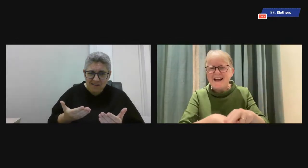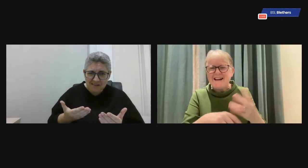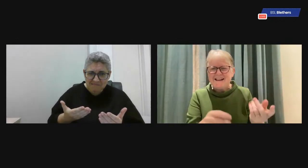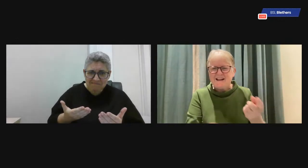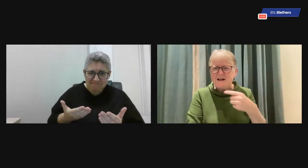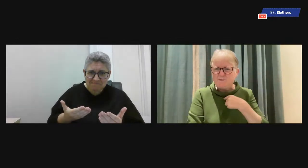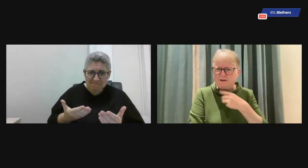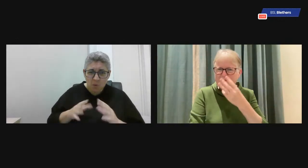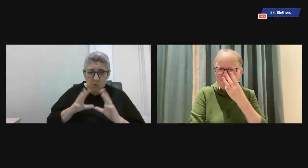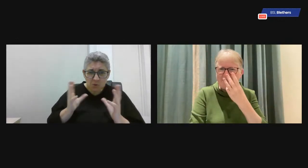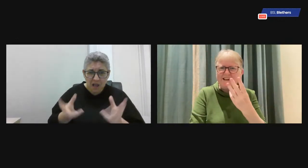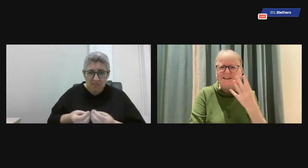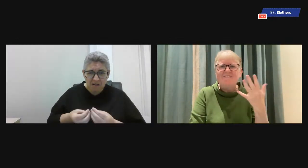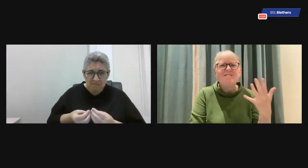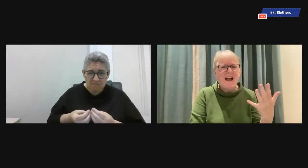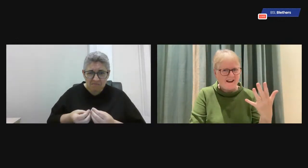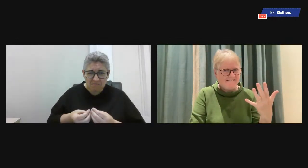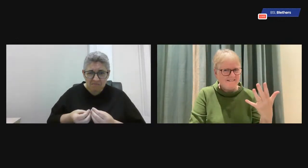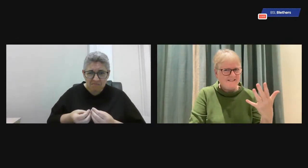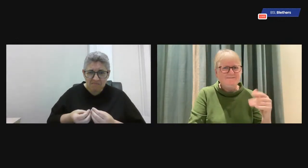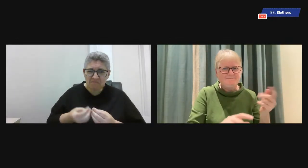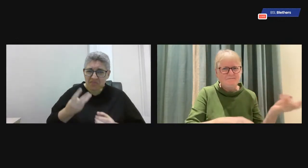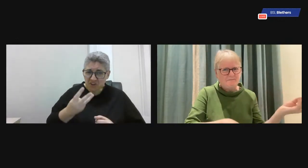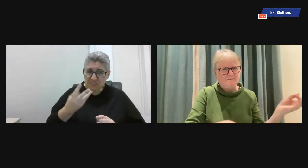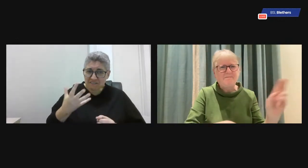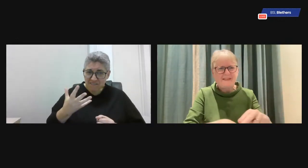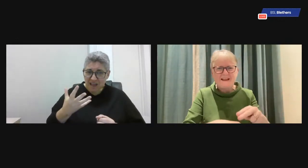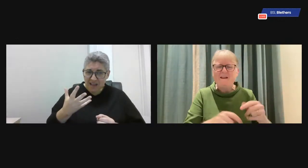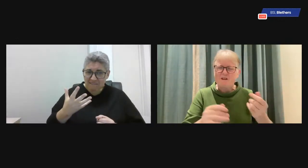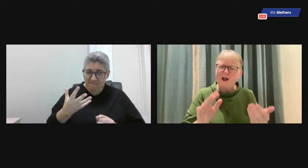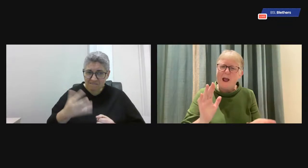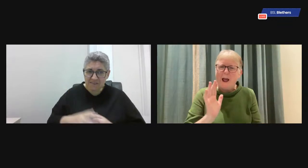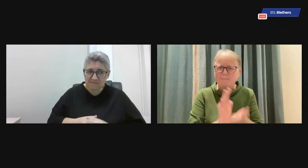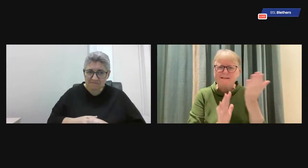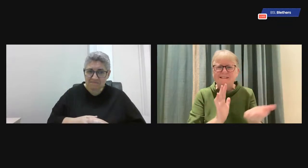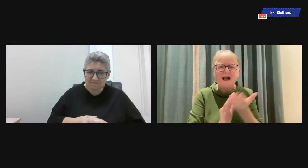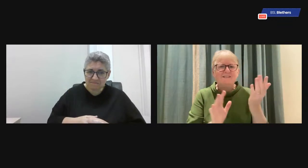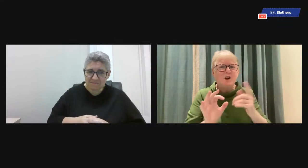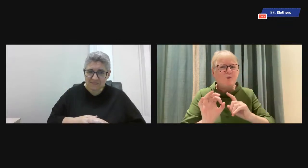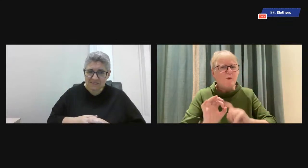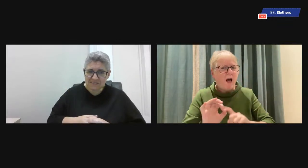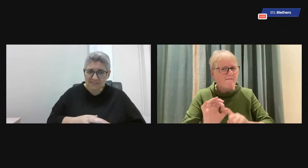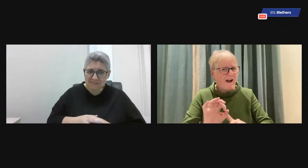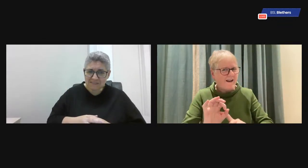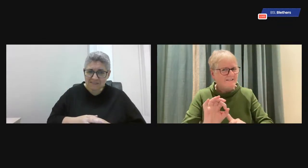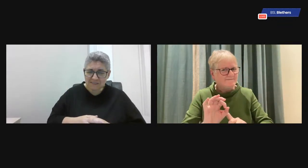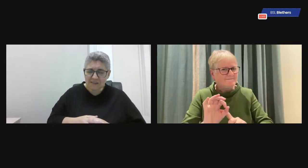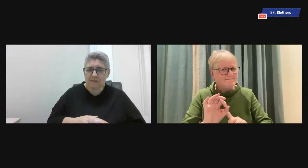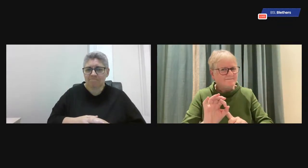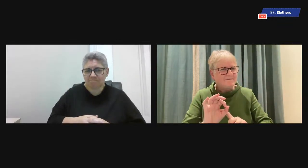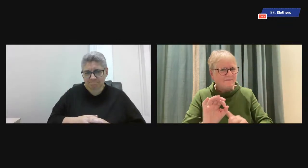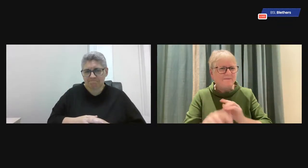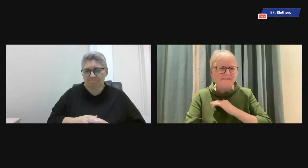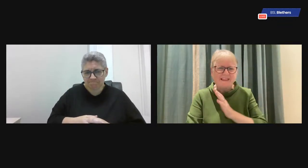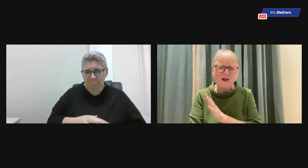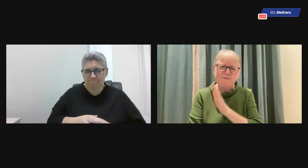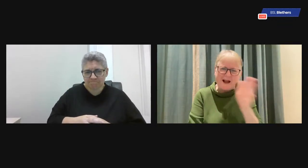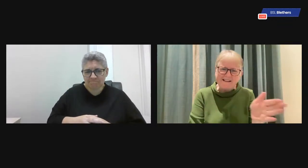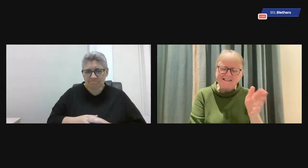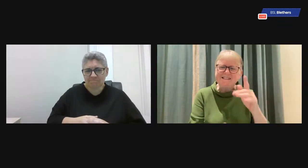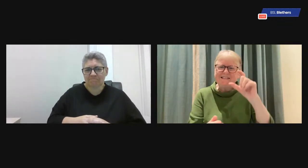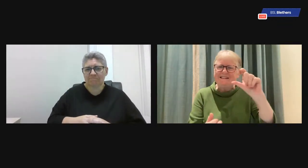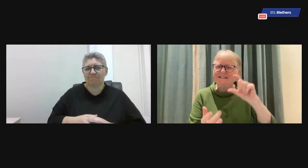I paused my teaching for a while and then returned when I was 35, came back into the profession at 35, updated my skills